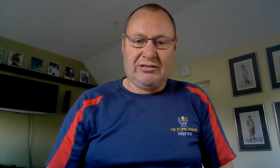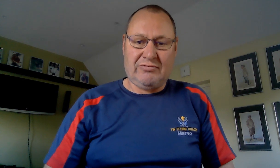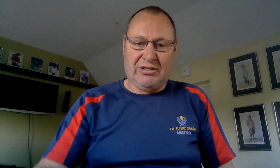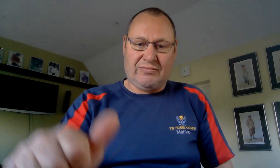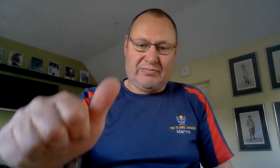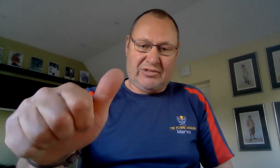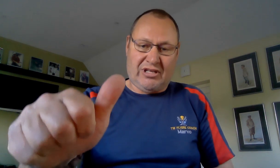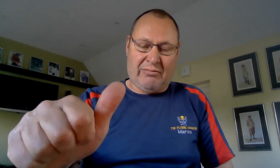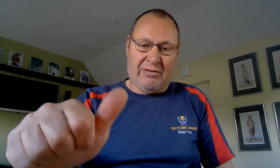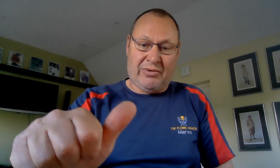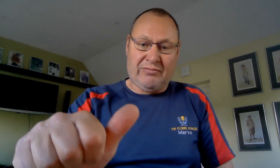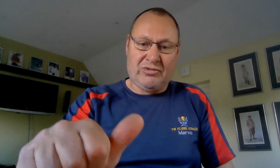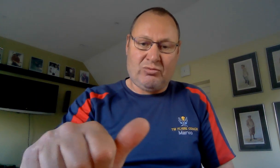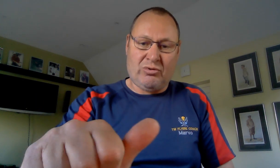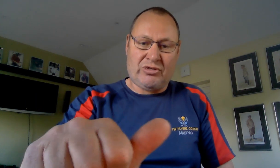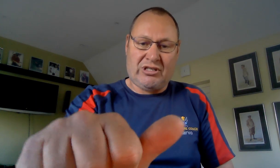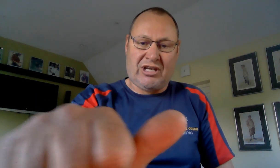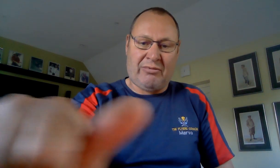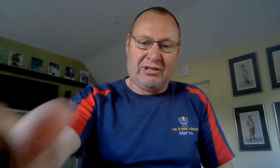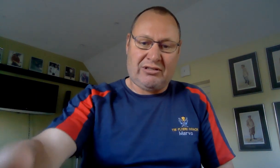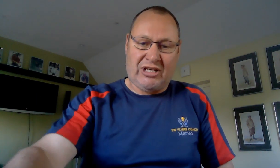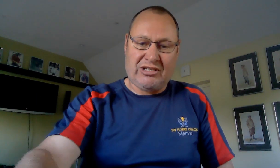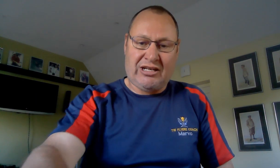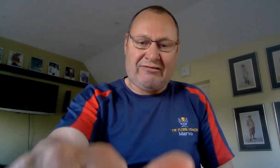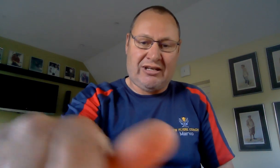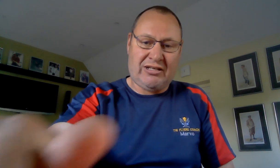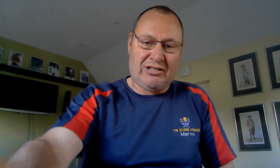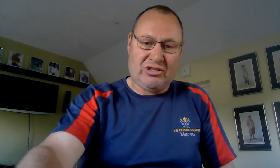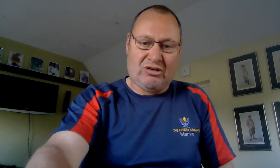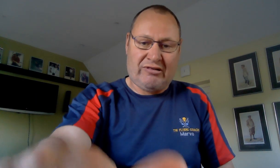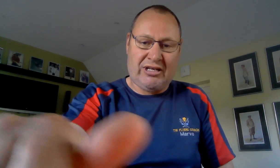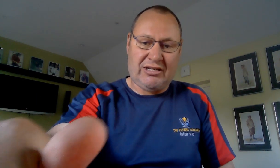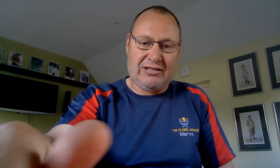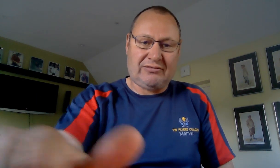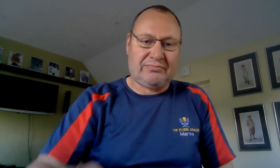Just thumb up and towards the stomach, chest area. Sorry.